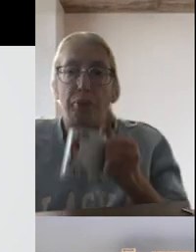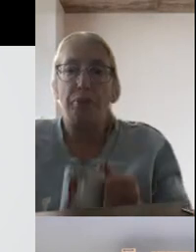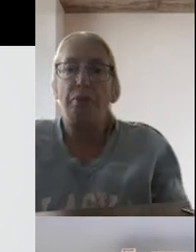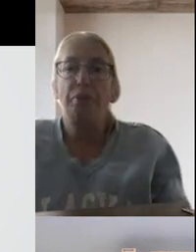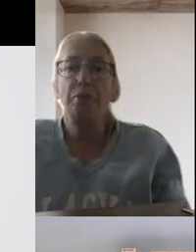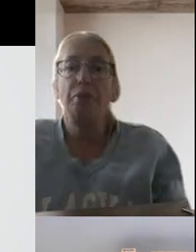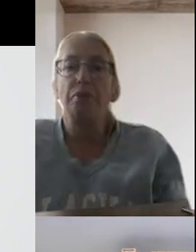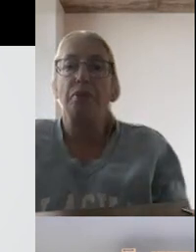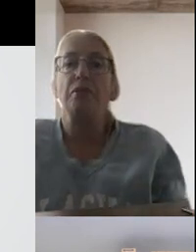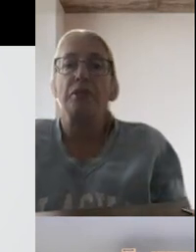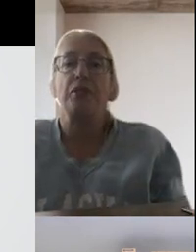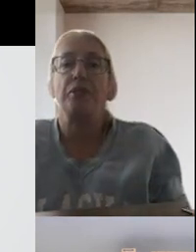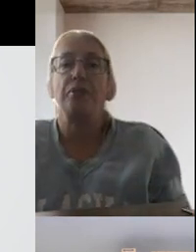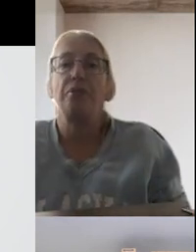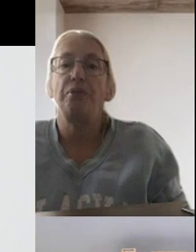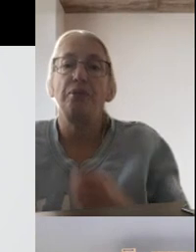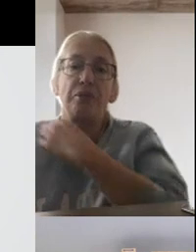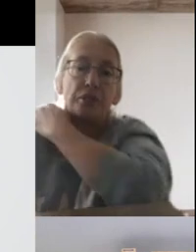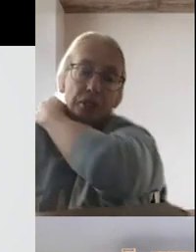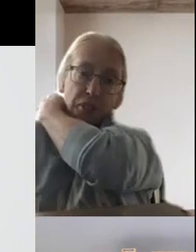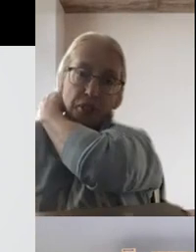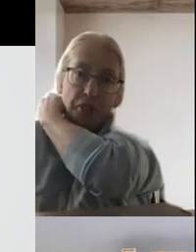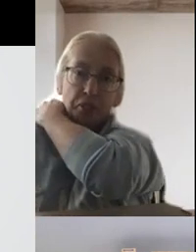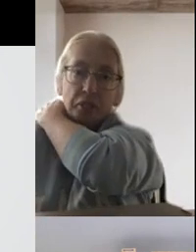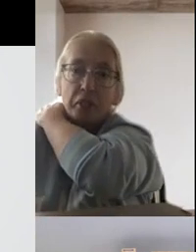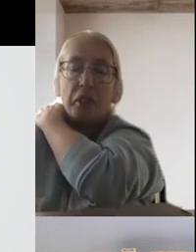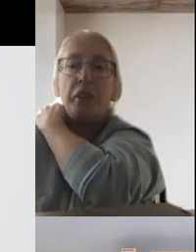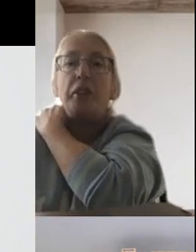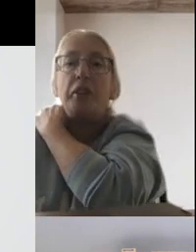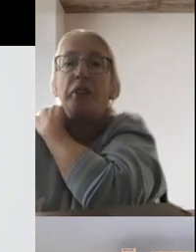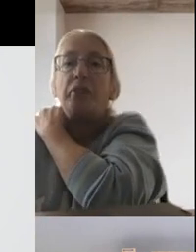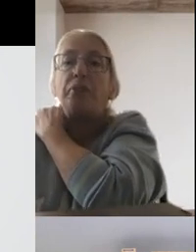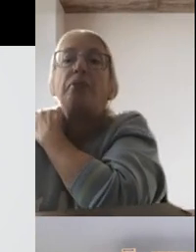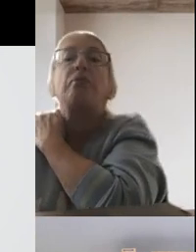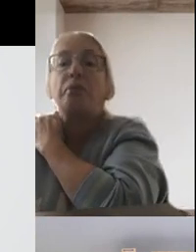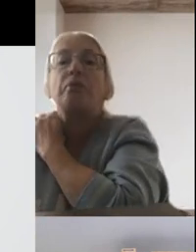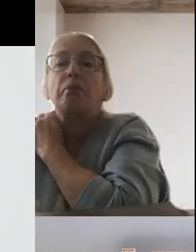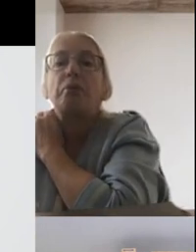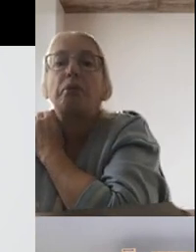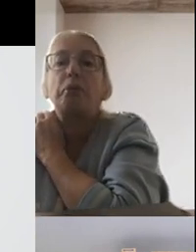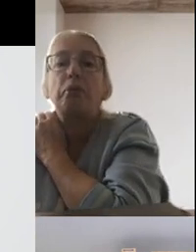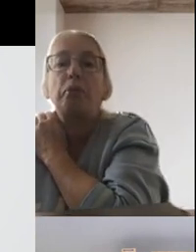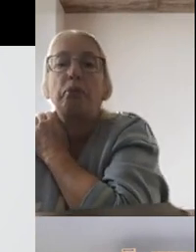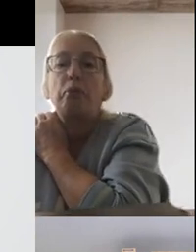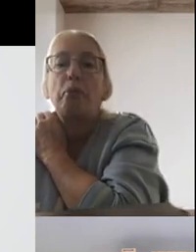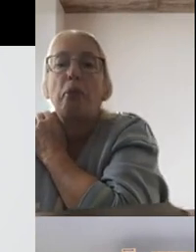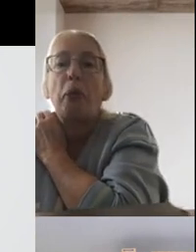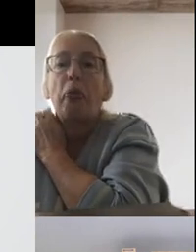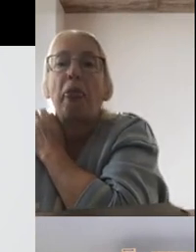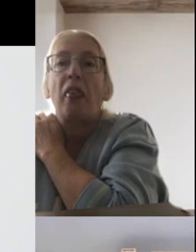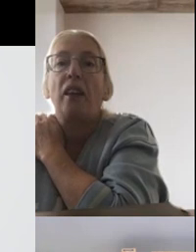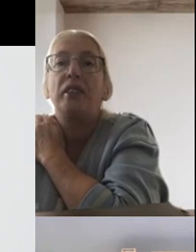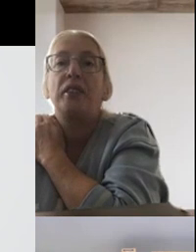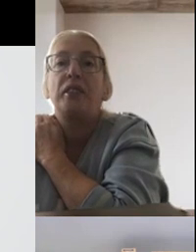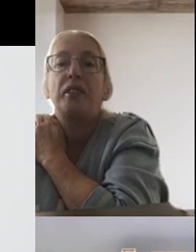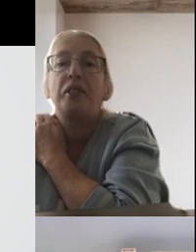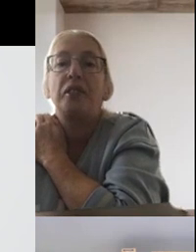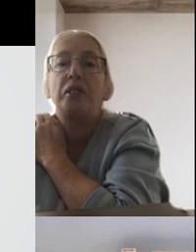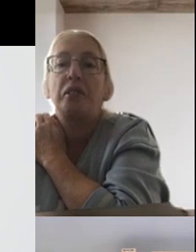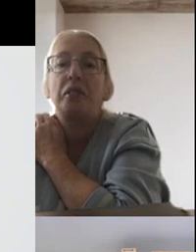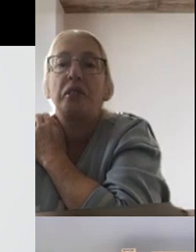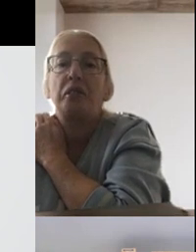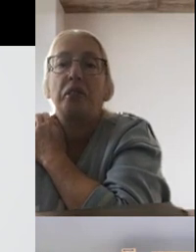We won't have a discussion afterwards because we record these things. I'll ask Alison to perhaps embellish, highlight,